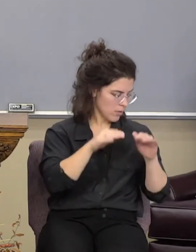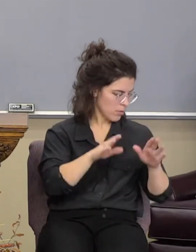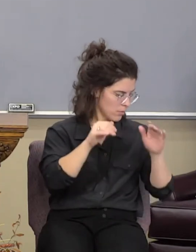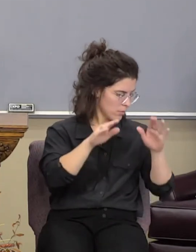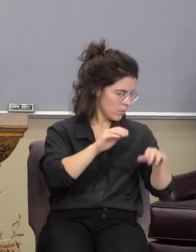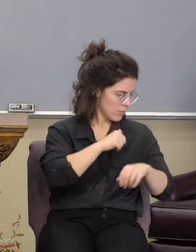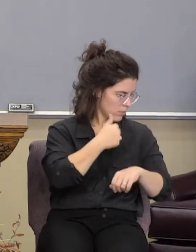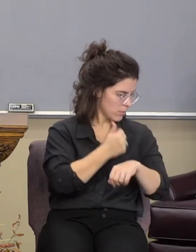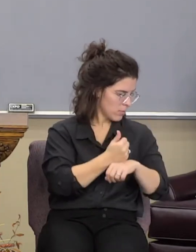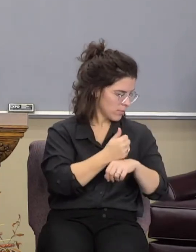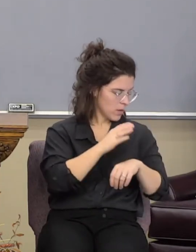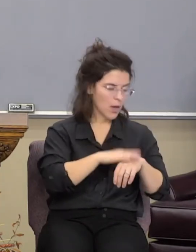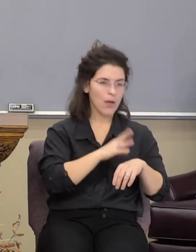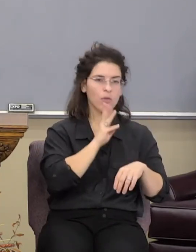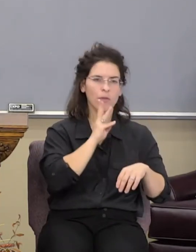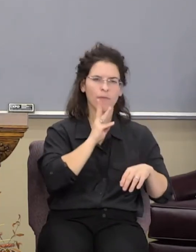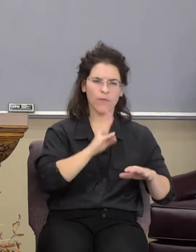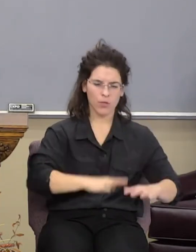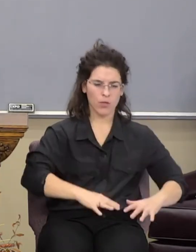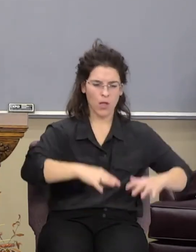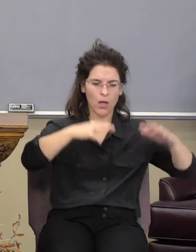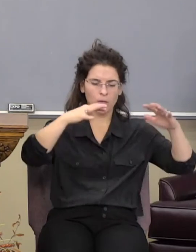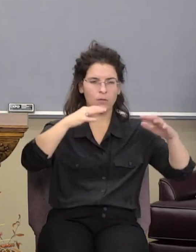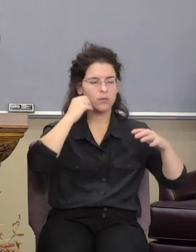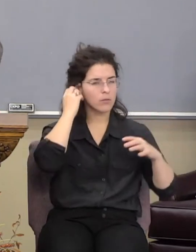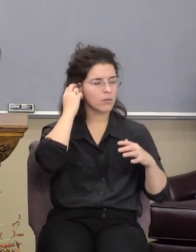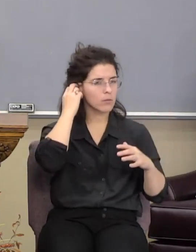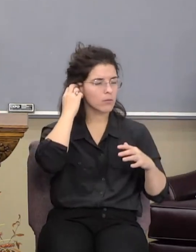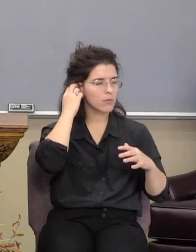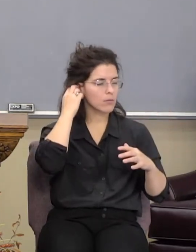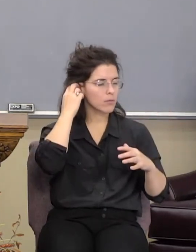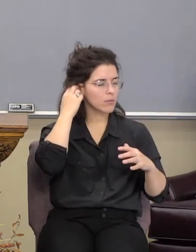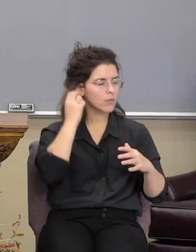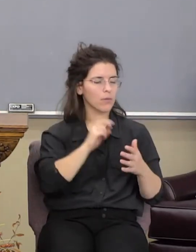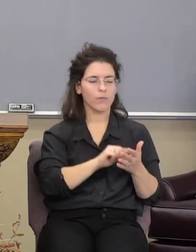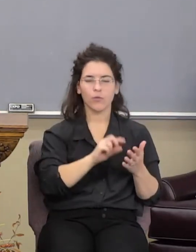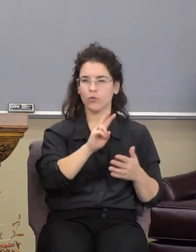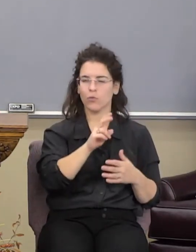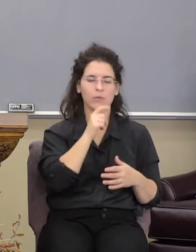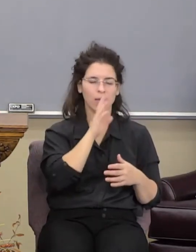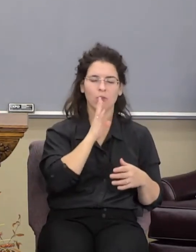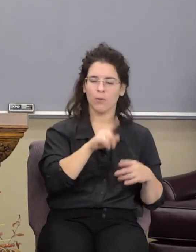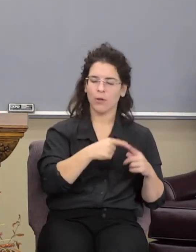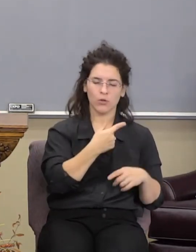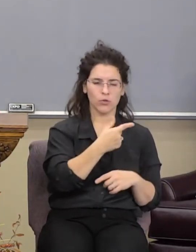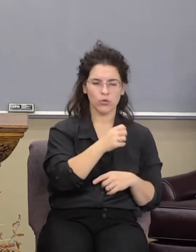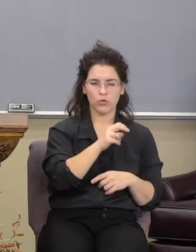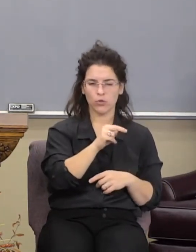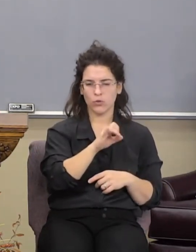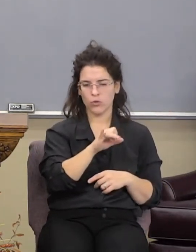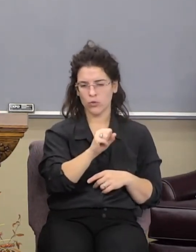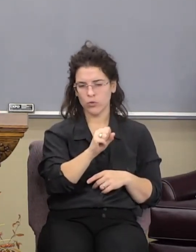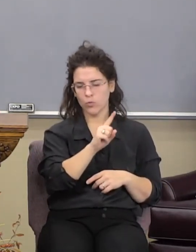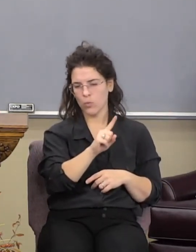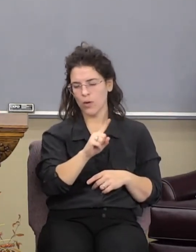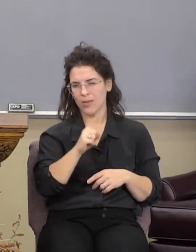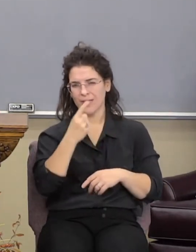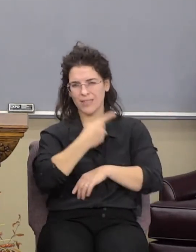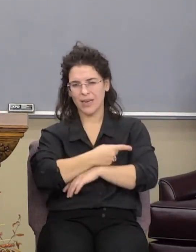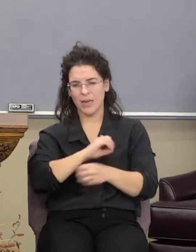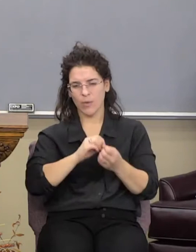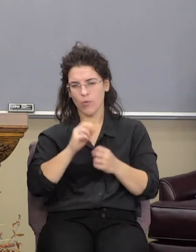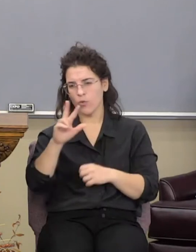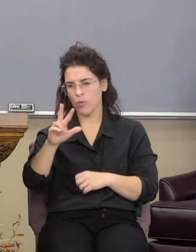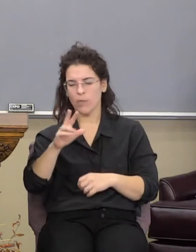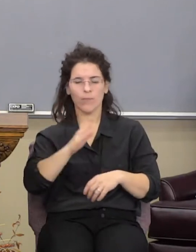it upon the floods. Now, verse 2 is not talking about Genesis chapter 1, day number 3. On the